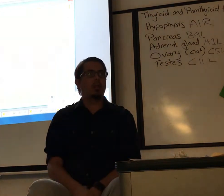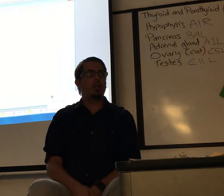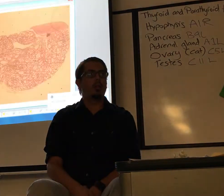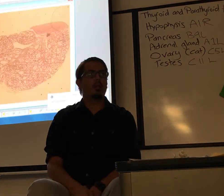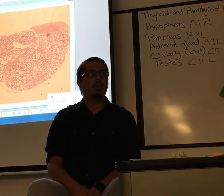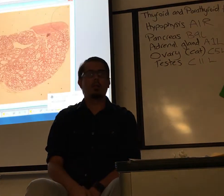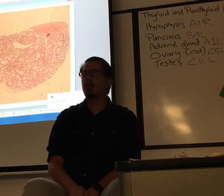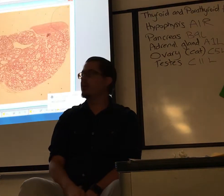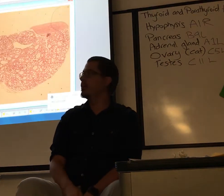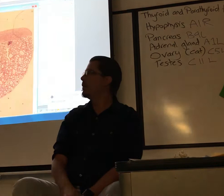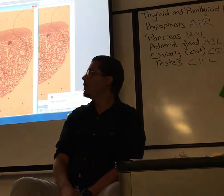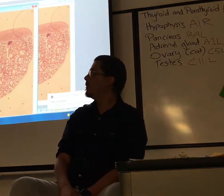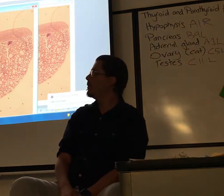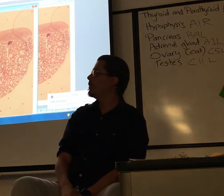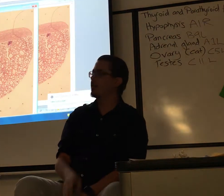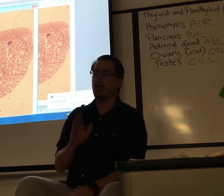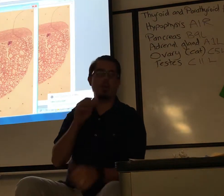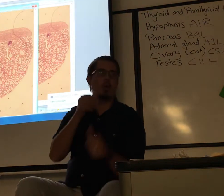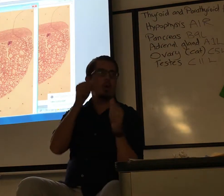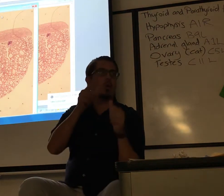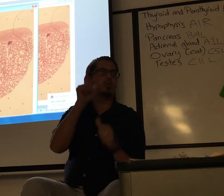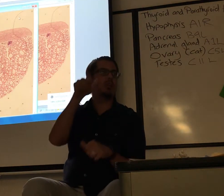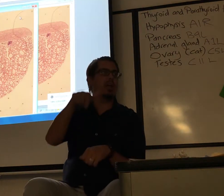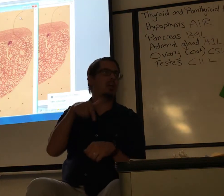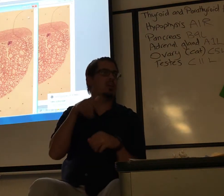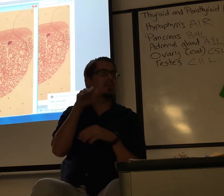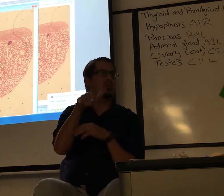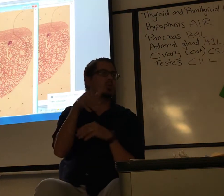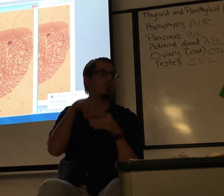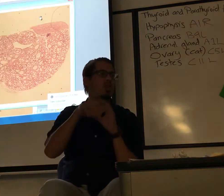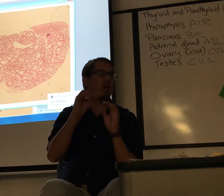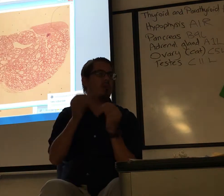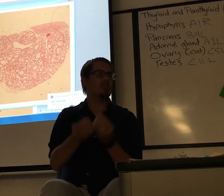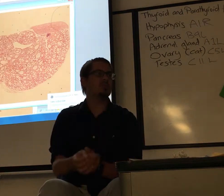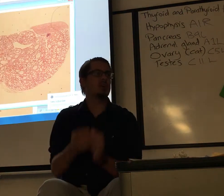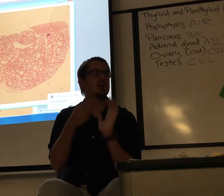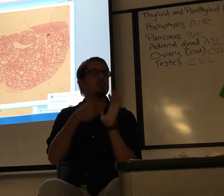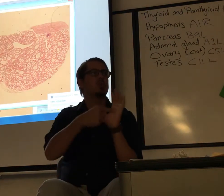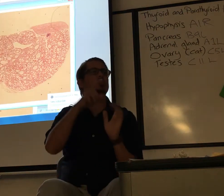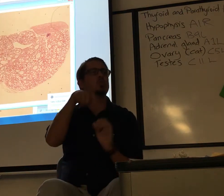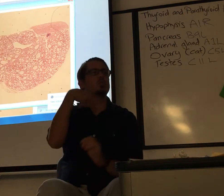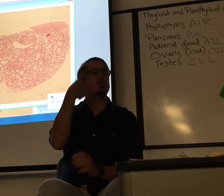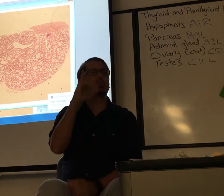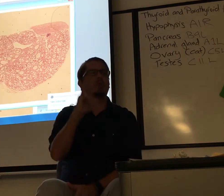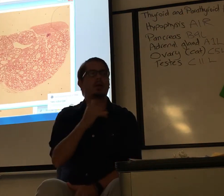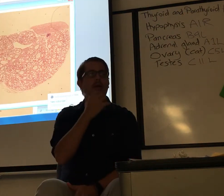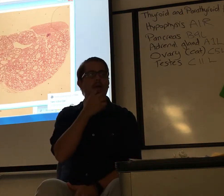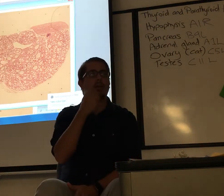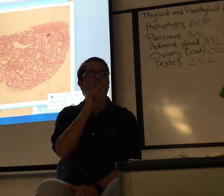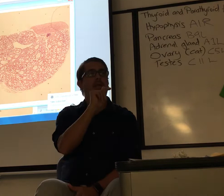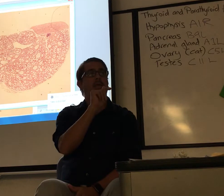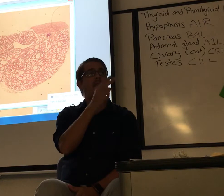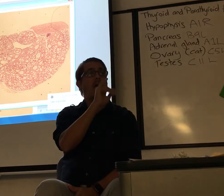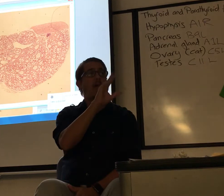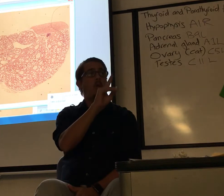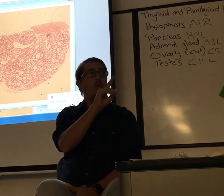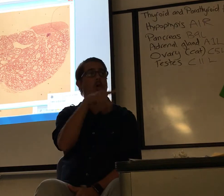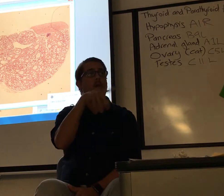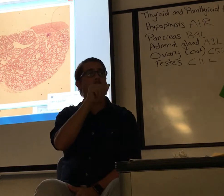Boom. I'll post them later this afternoon when I'm in my office. Let me show you what you're supposed to be seeing. This is thyroid, parathyroid. I haven't presented it